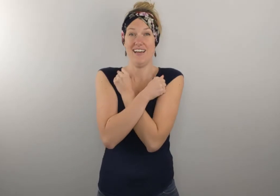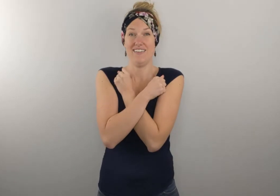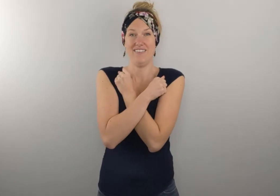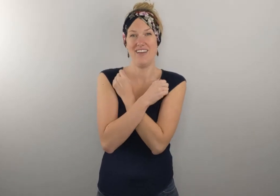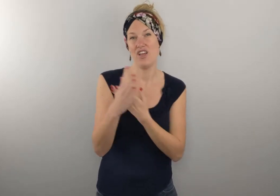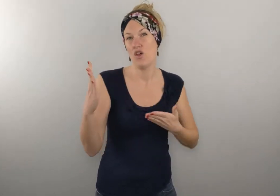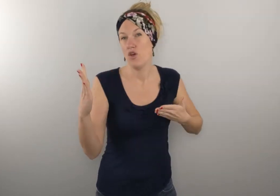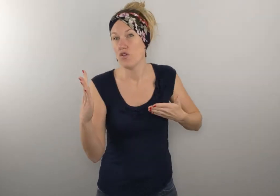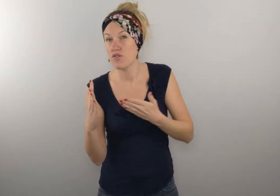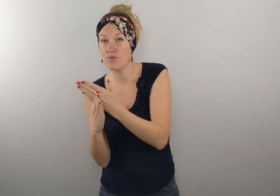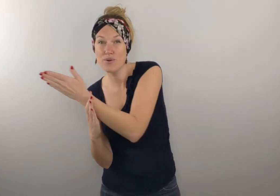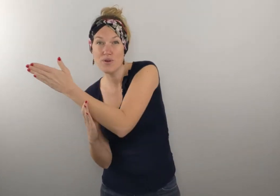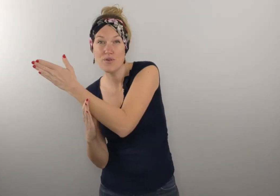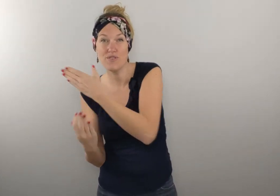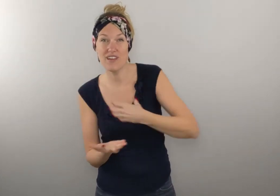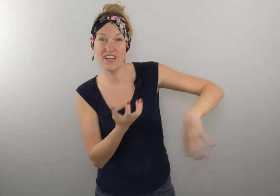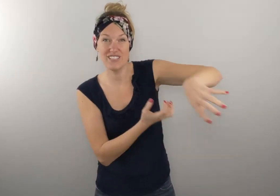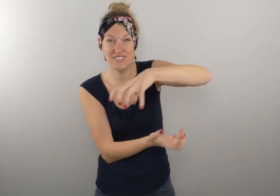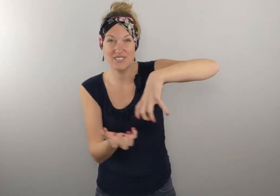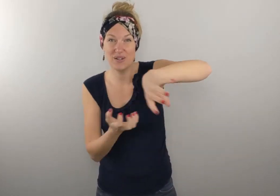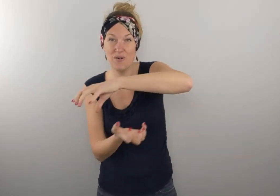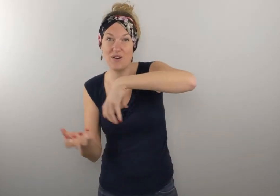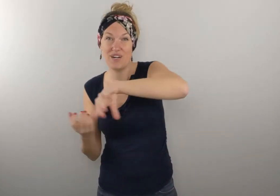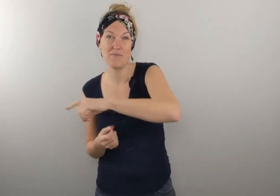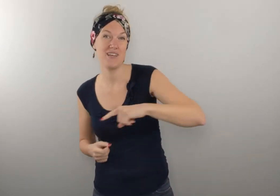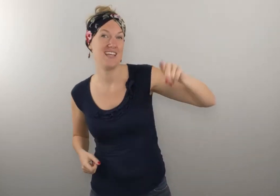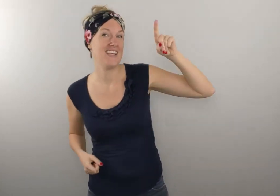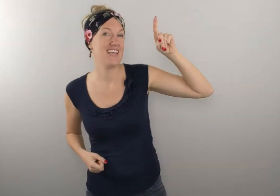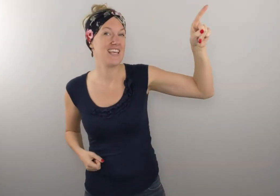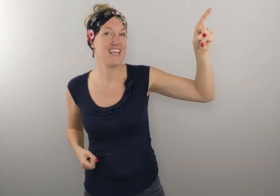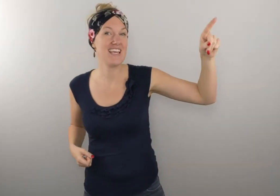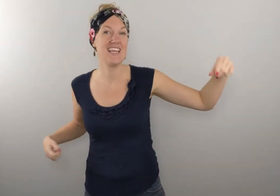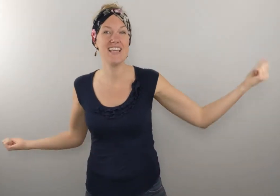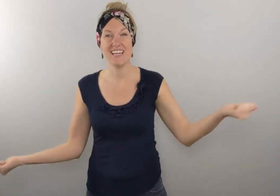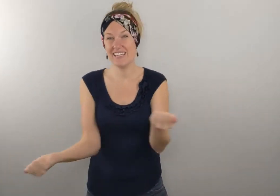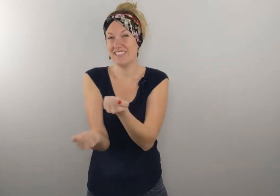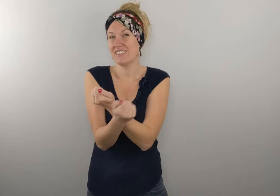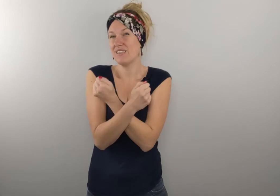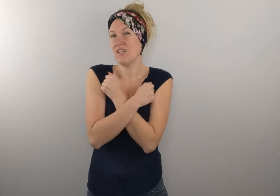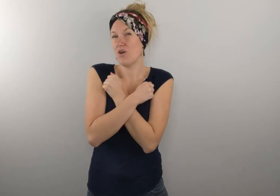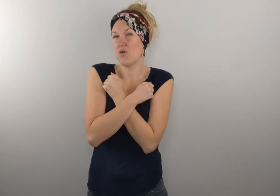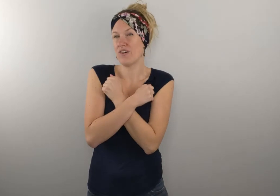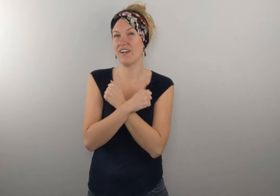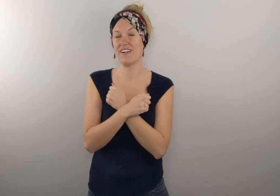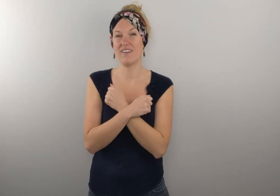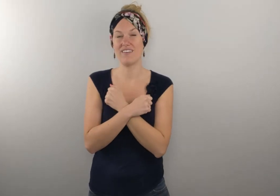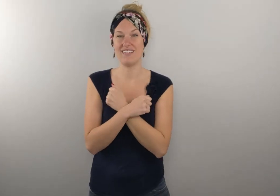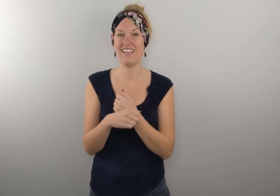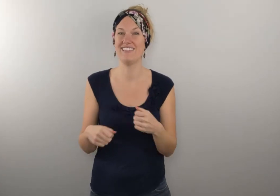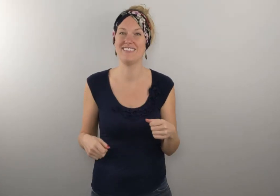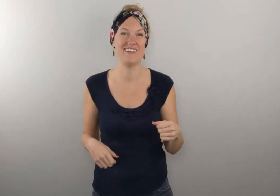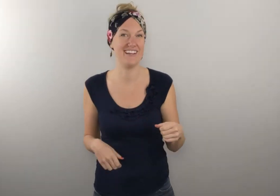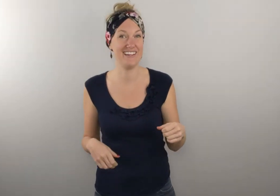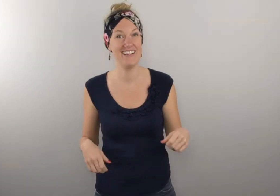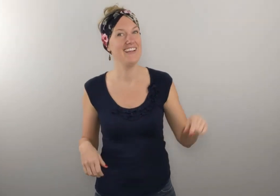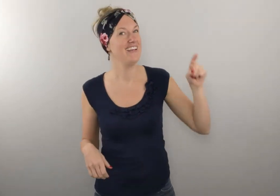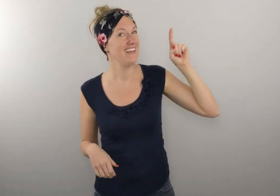love, through the storm, he is Lord, he